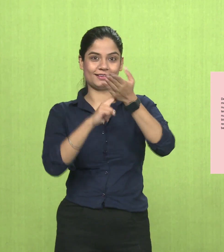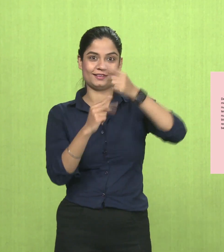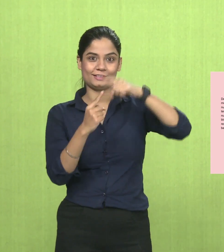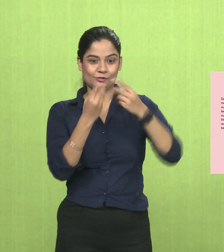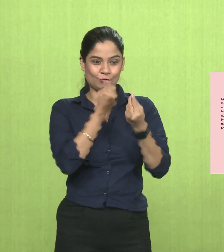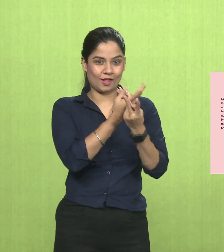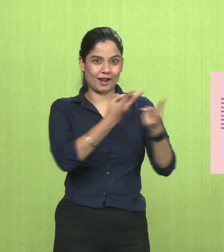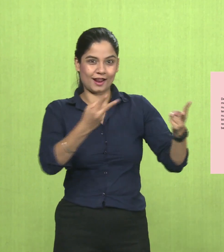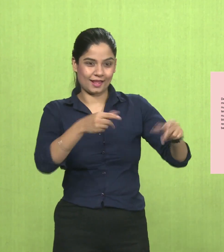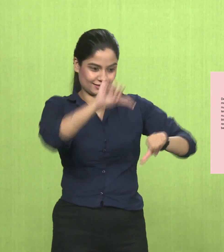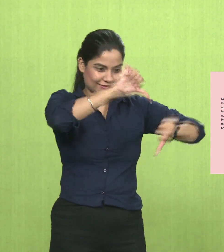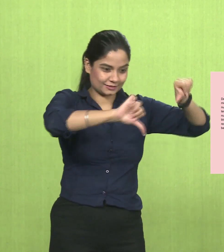Nutrient content